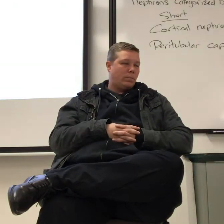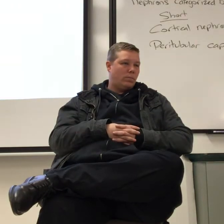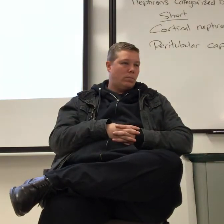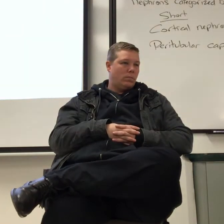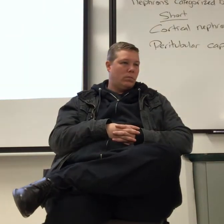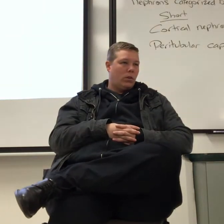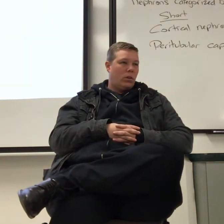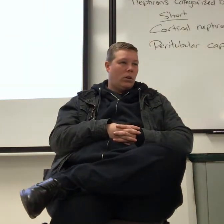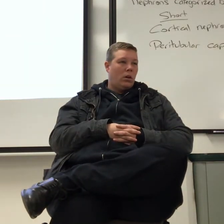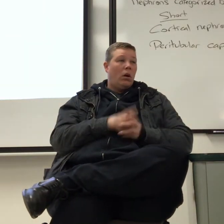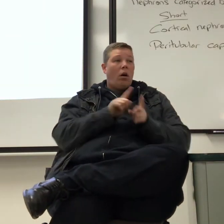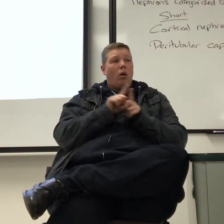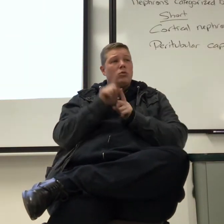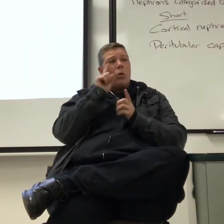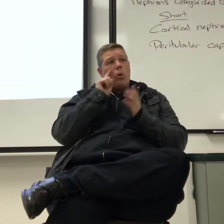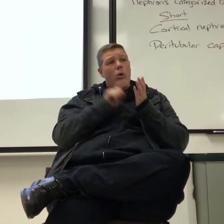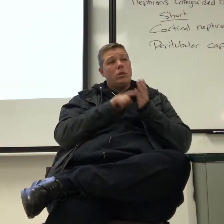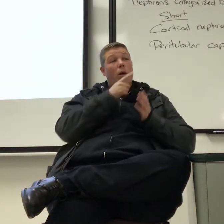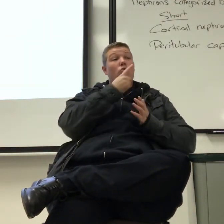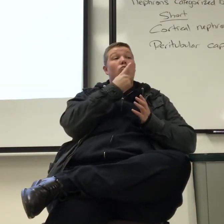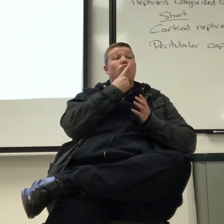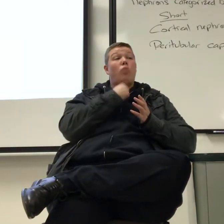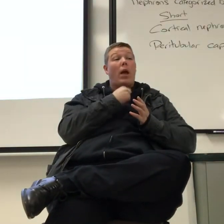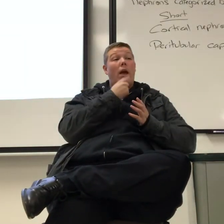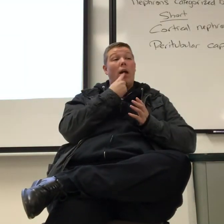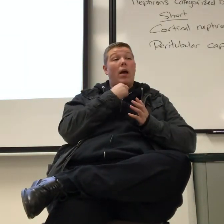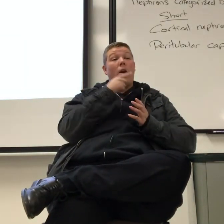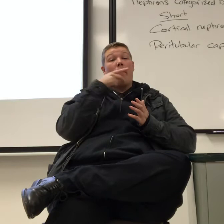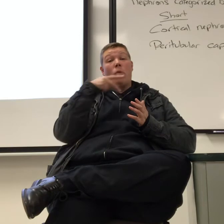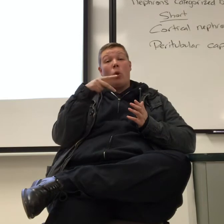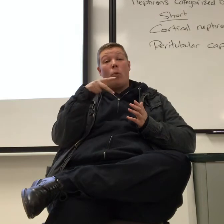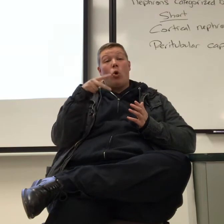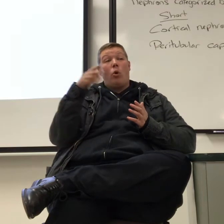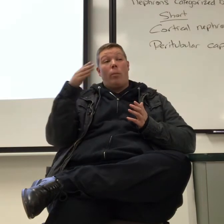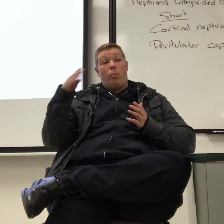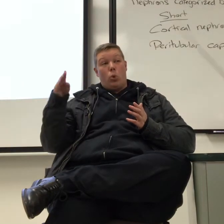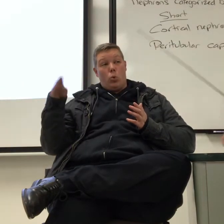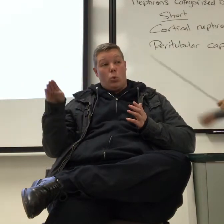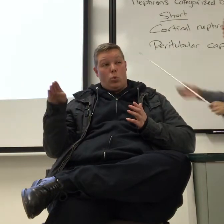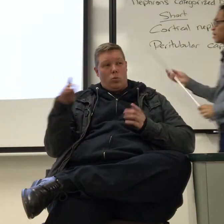And also notice how it goes from red to purple to blue. You see that?